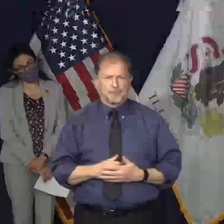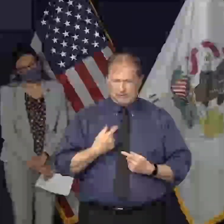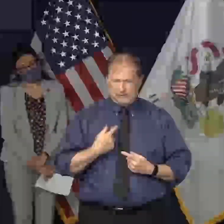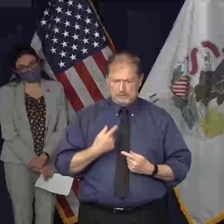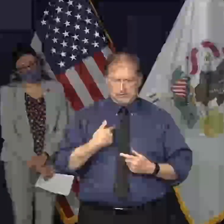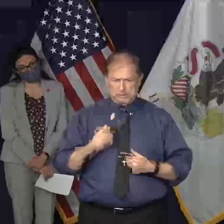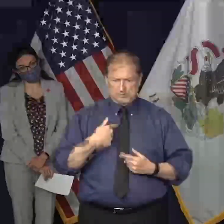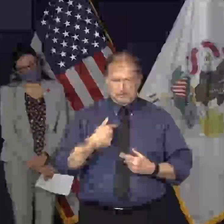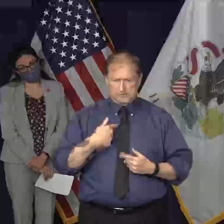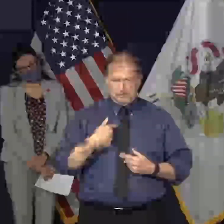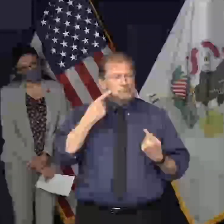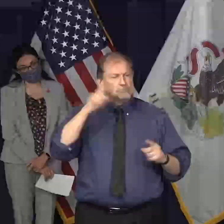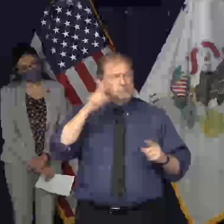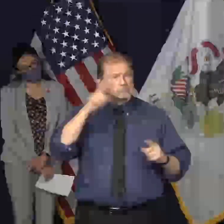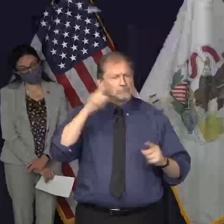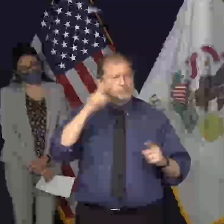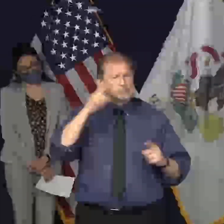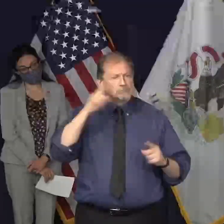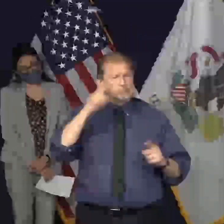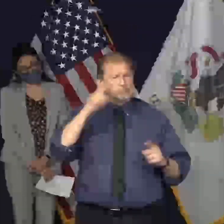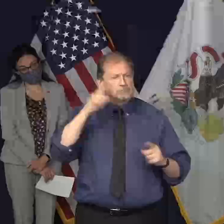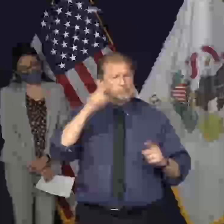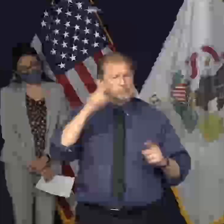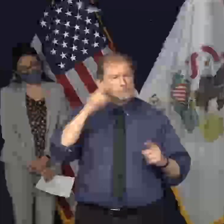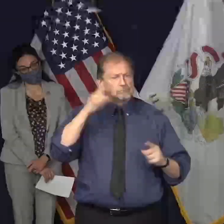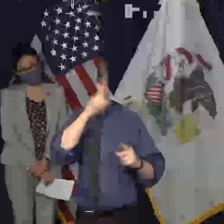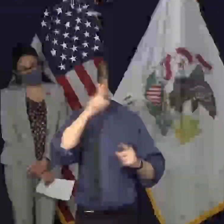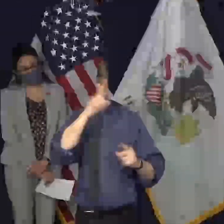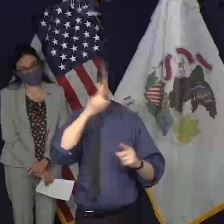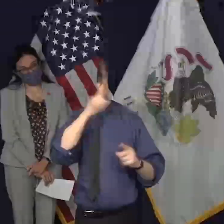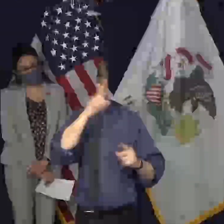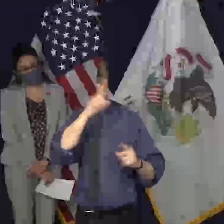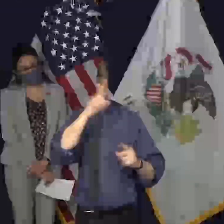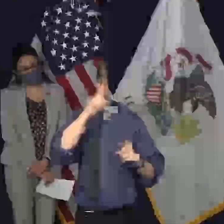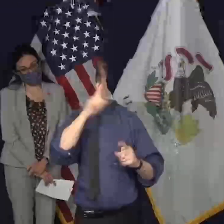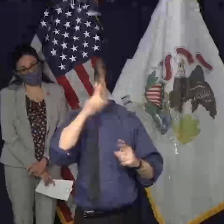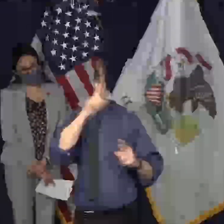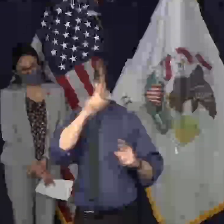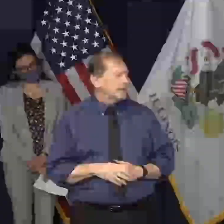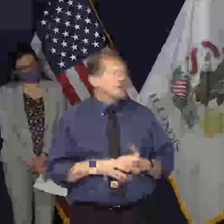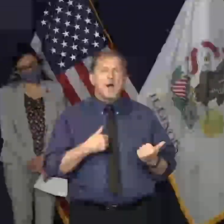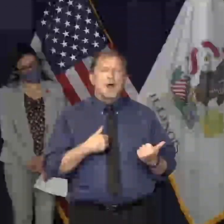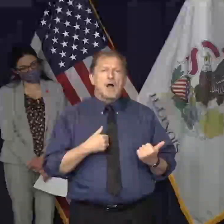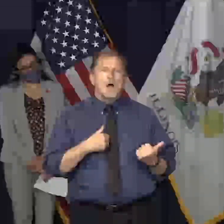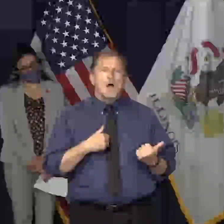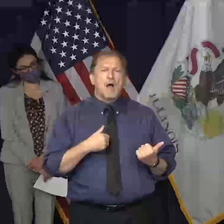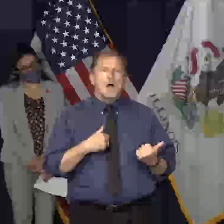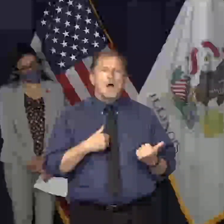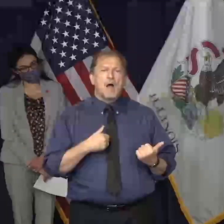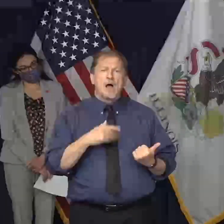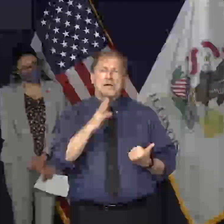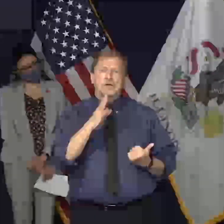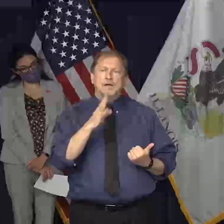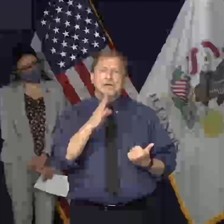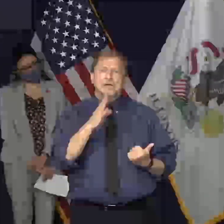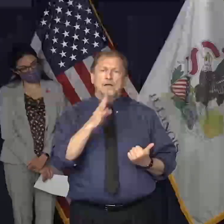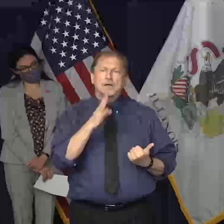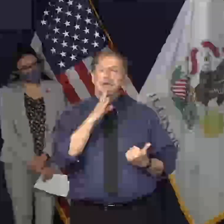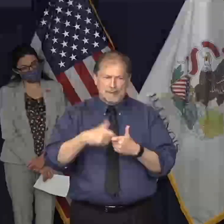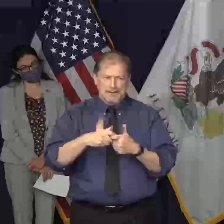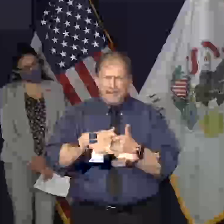we will overcome this one. Thank you, and ahora voy a decirlo, now I'm going to say in Spanish for our Spanish community